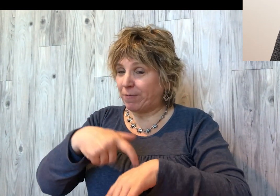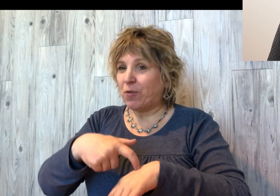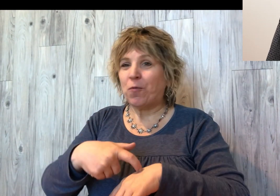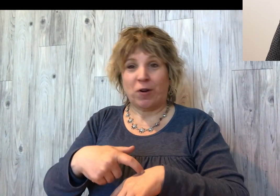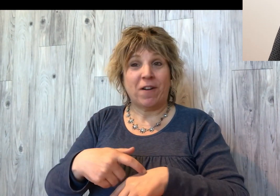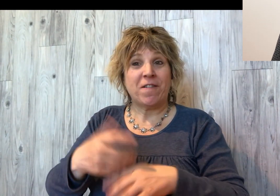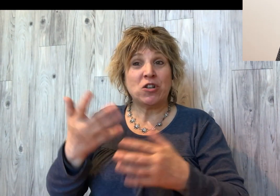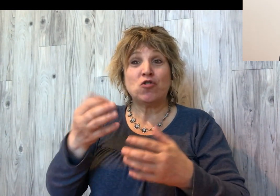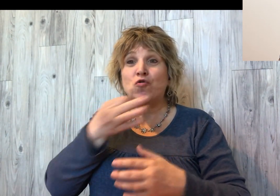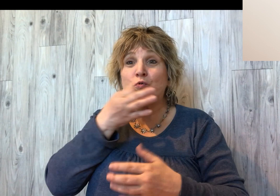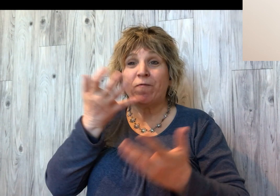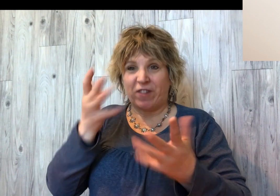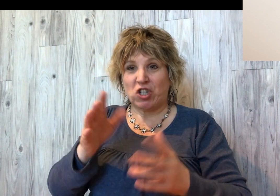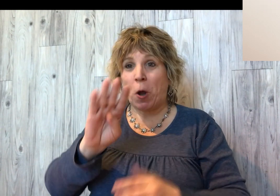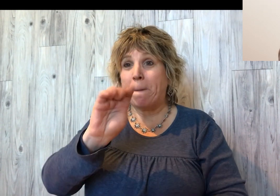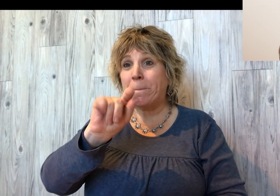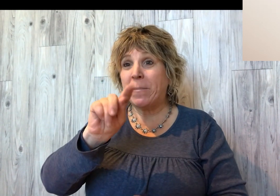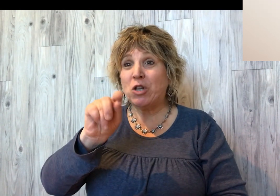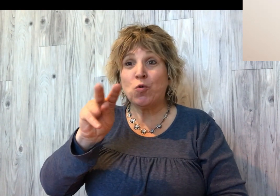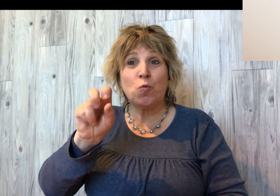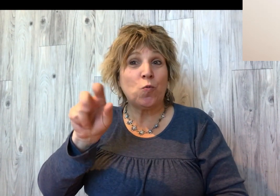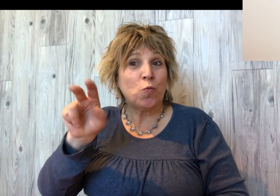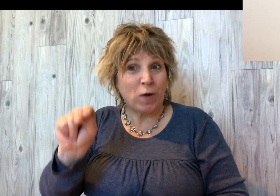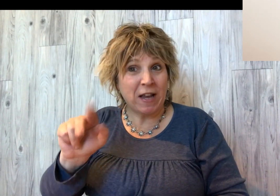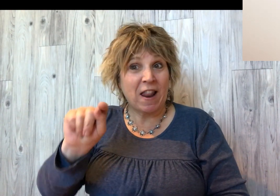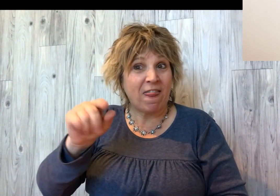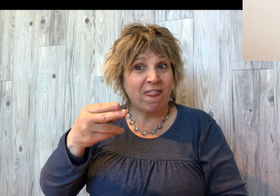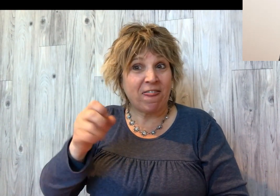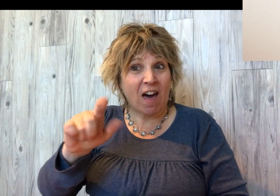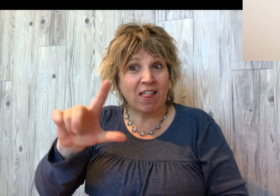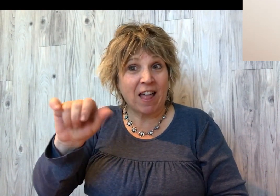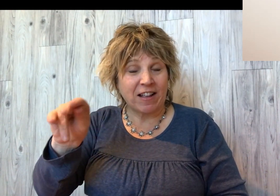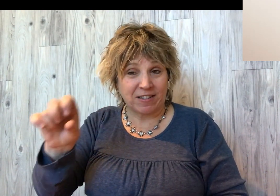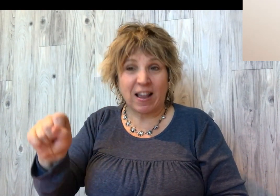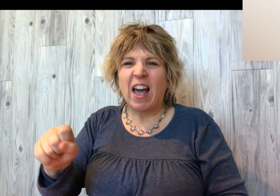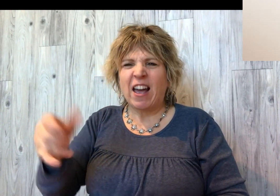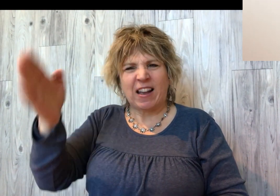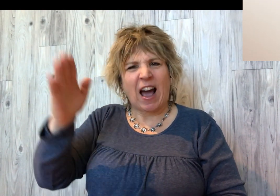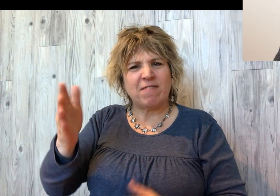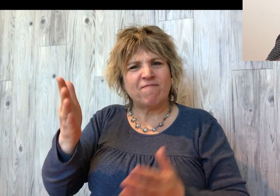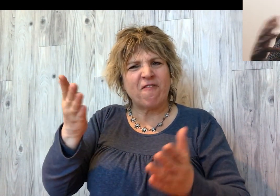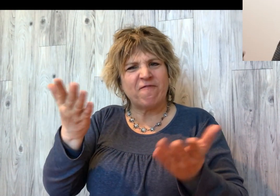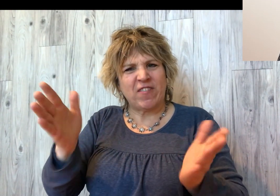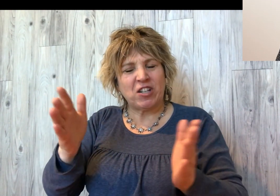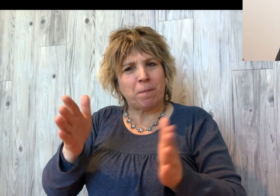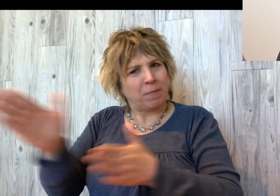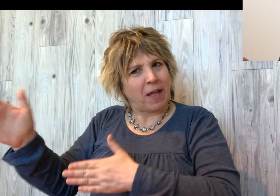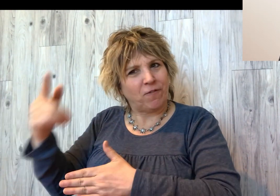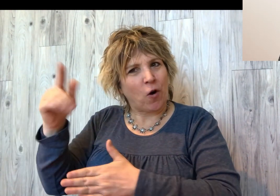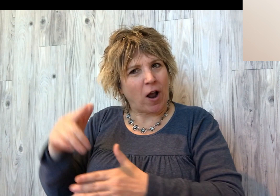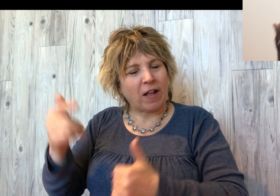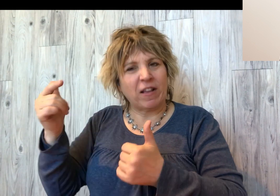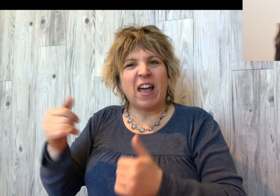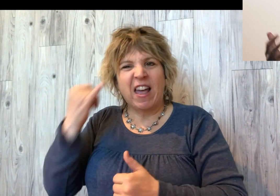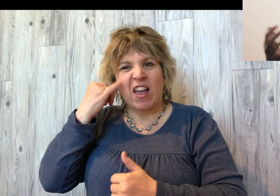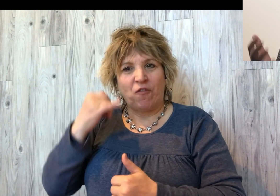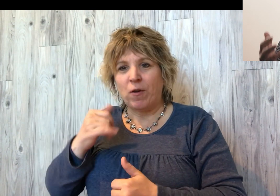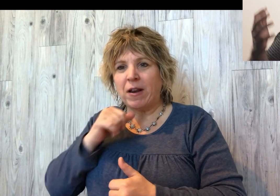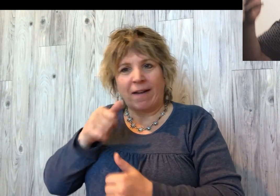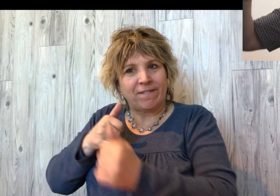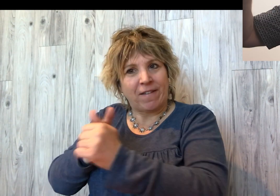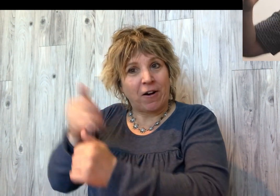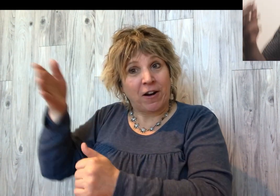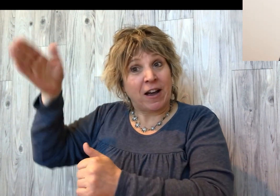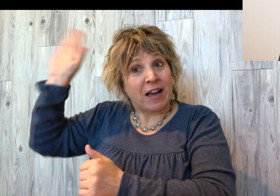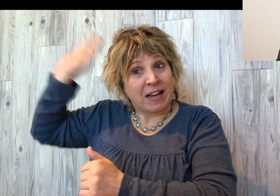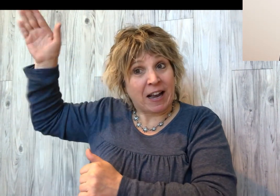week, a four-week series called Between the Lines, that God has designed a path for us to live on. And when we live outside of those lines, we jack our